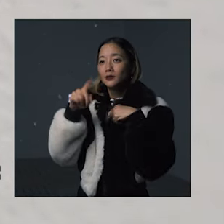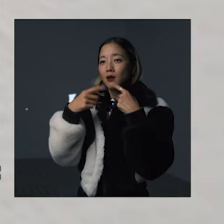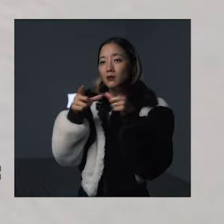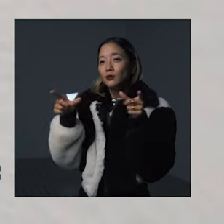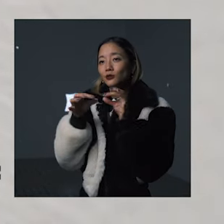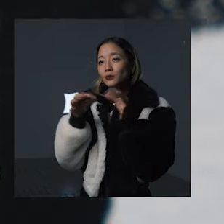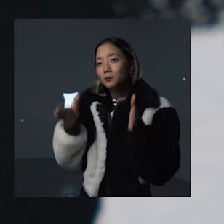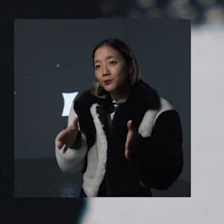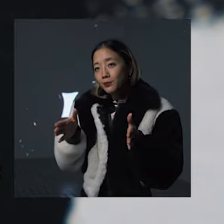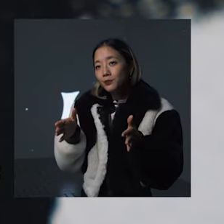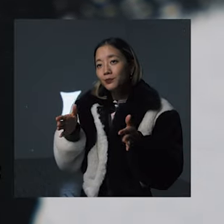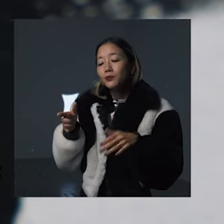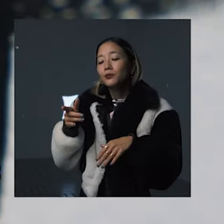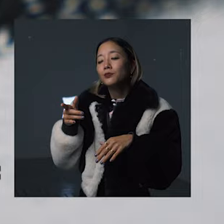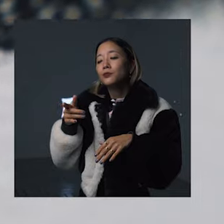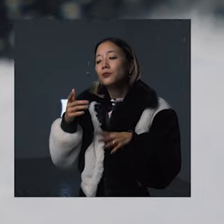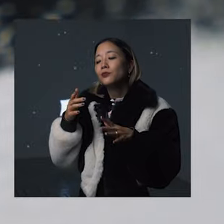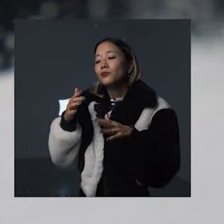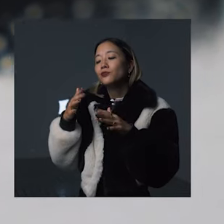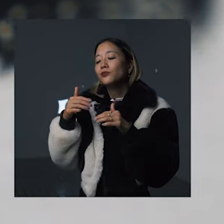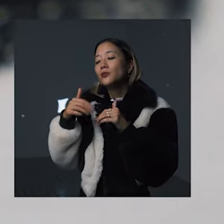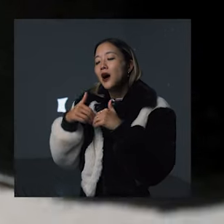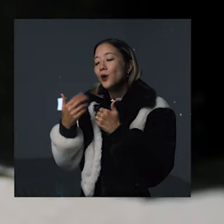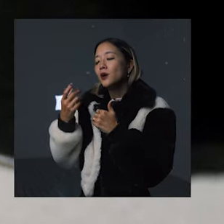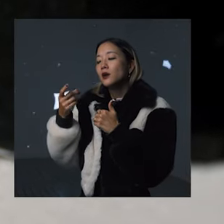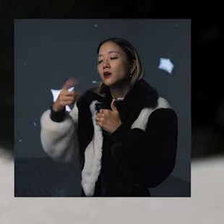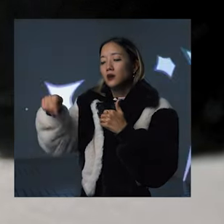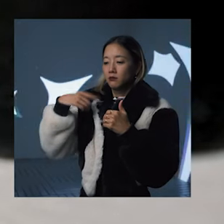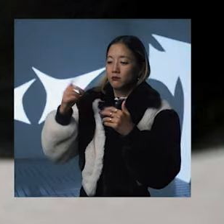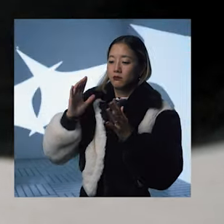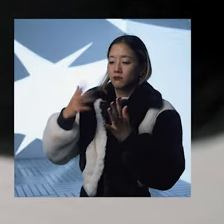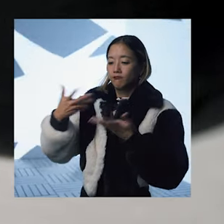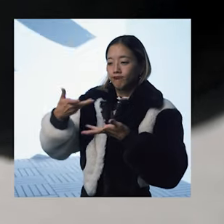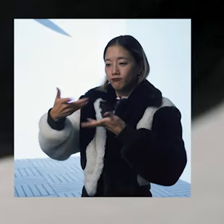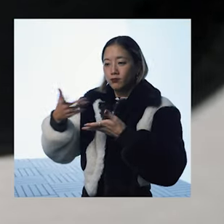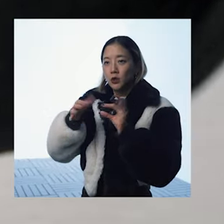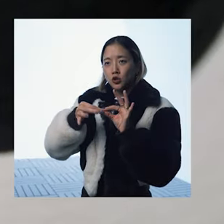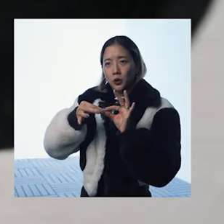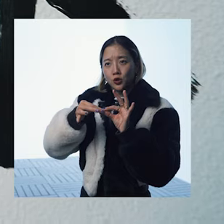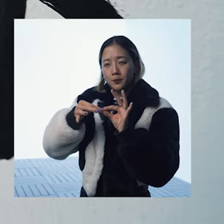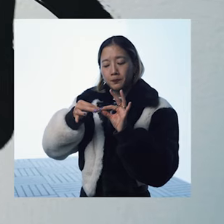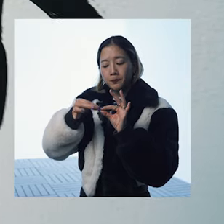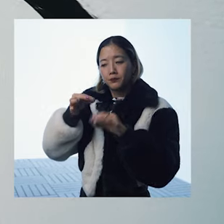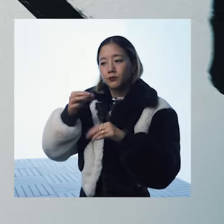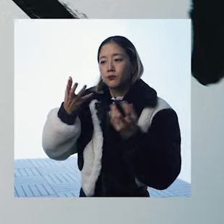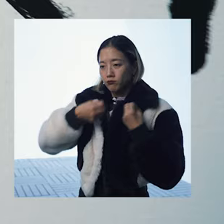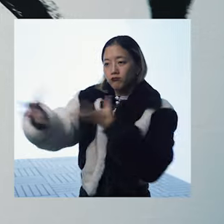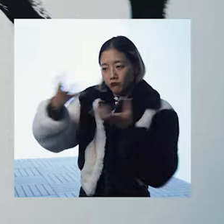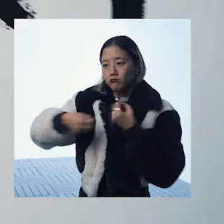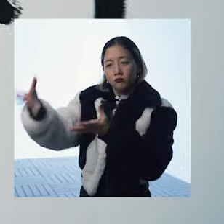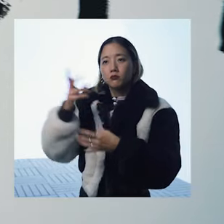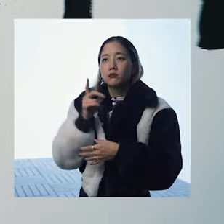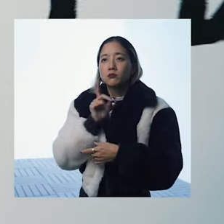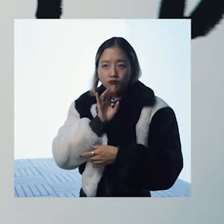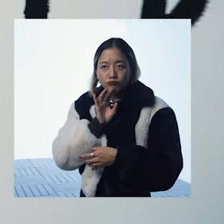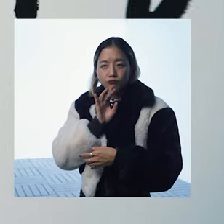to my work sign language interpreters. In our working relationship I will have my message, they will